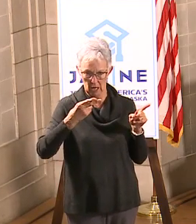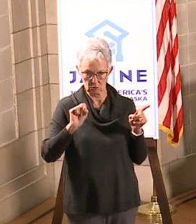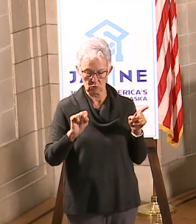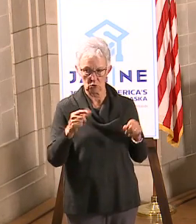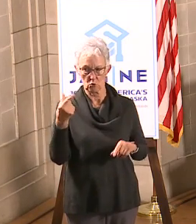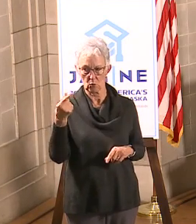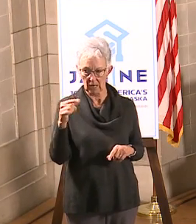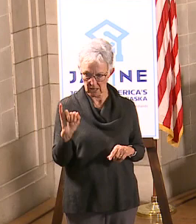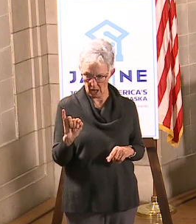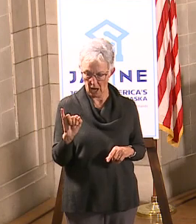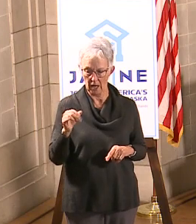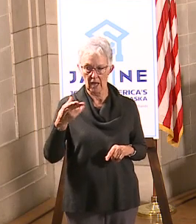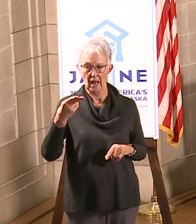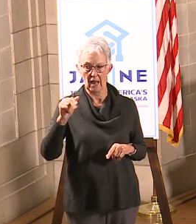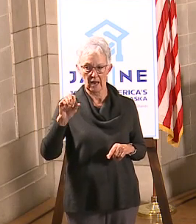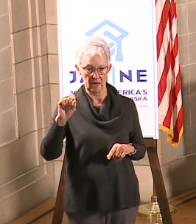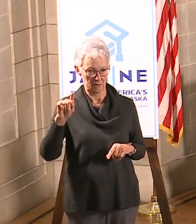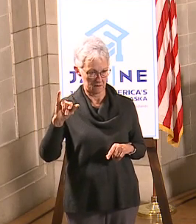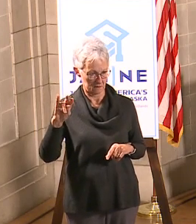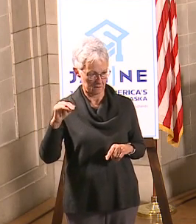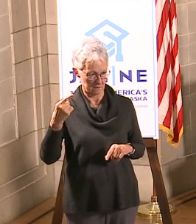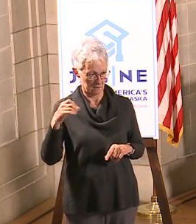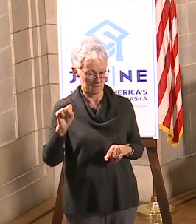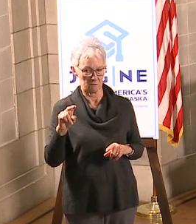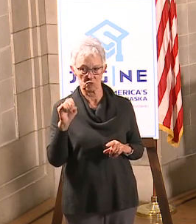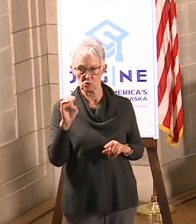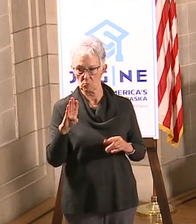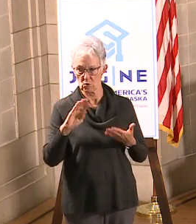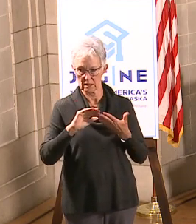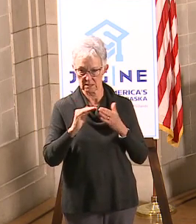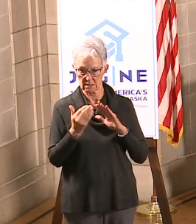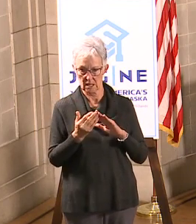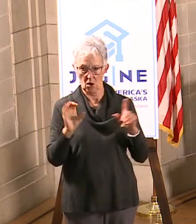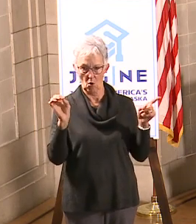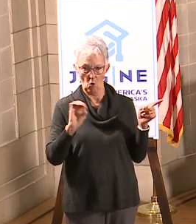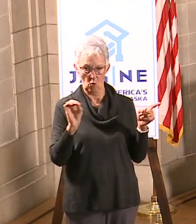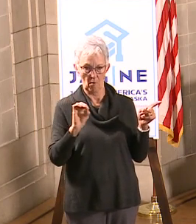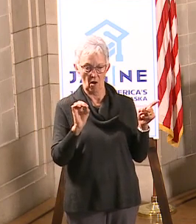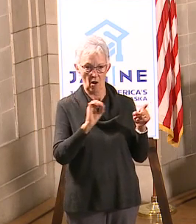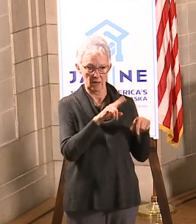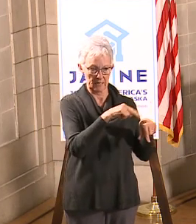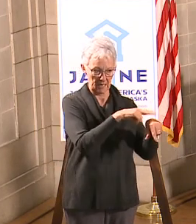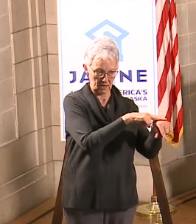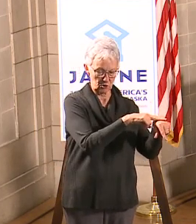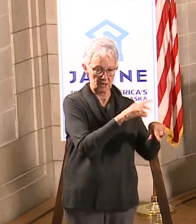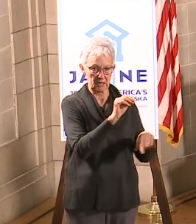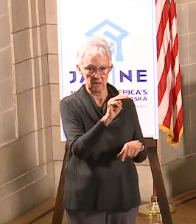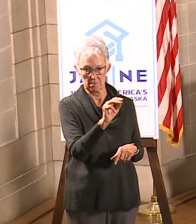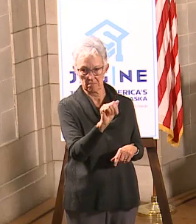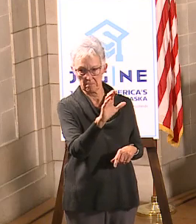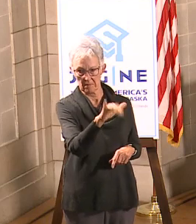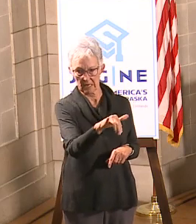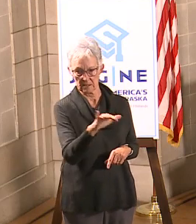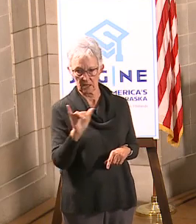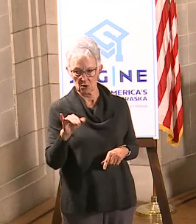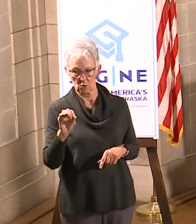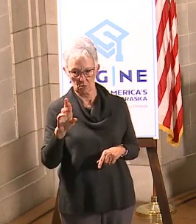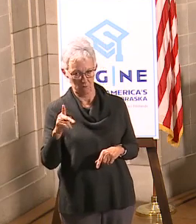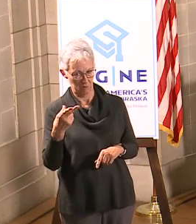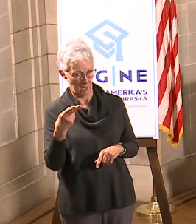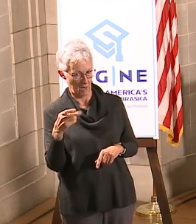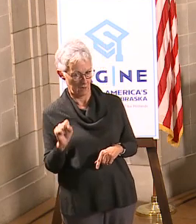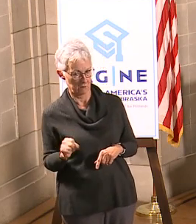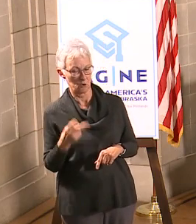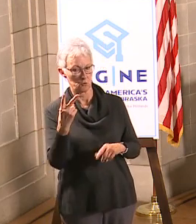High, Hastings High School, Nebraska City High School, Omaha Nation and Macy, York High School, and 2 locations in Fremont at the